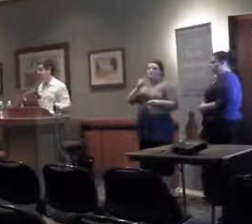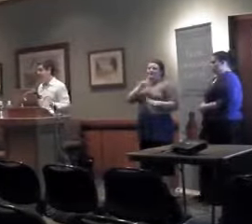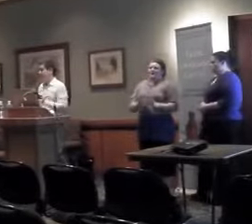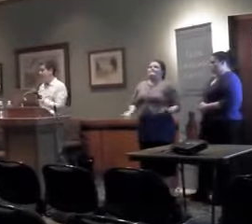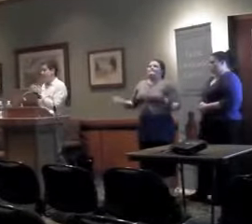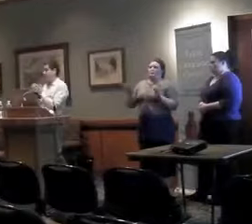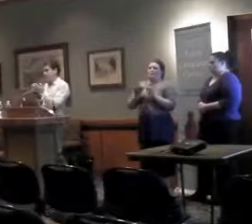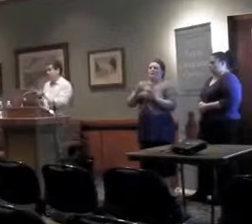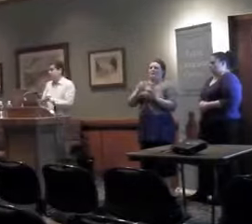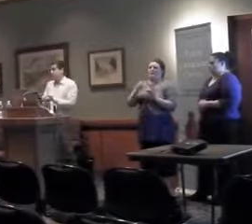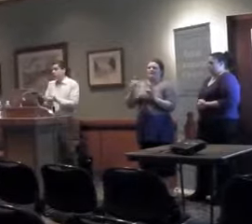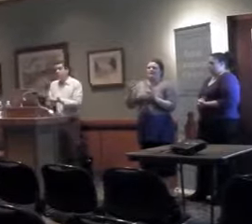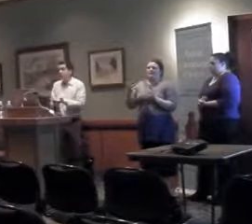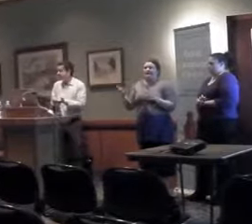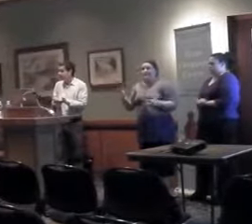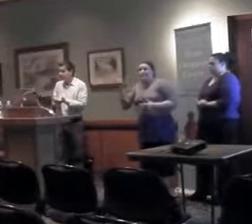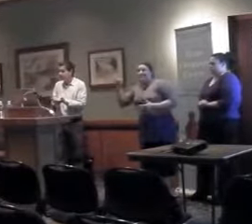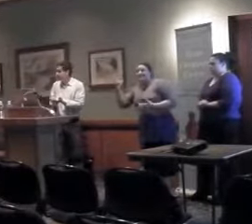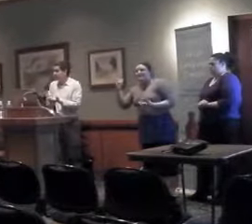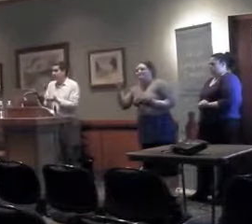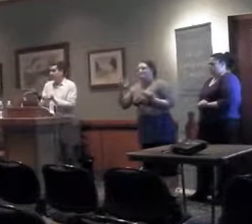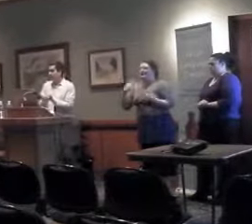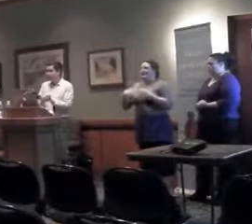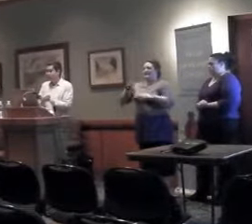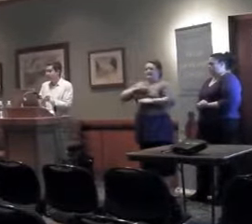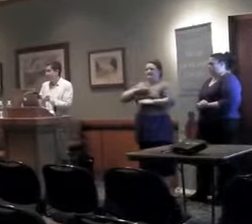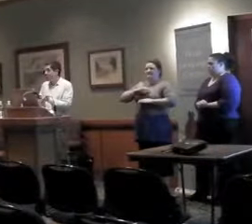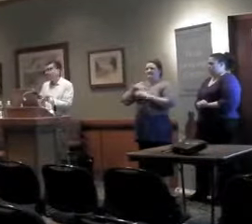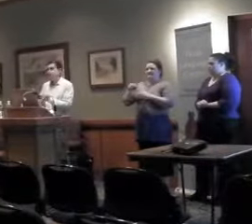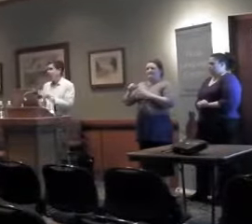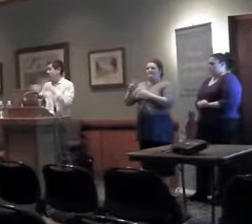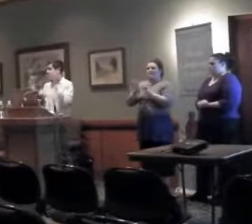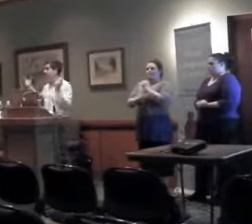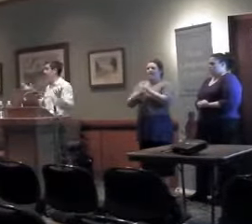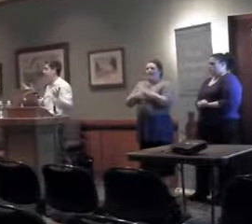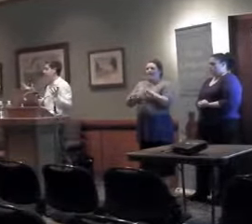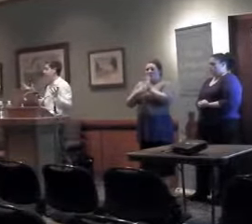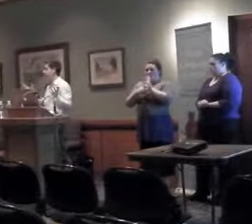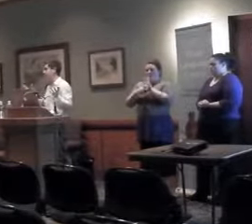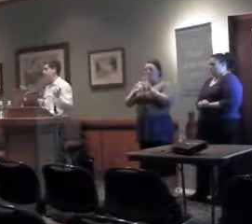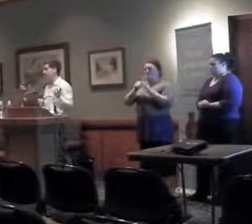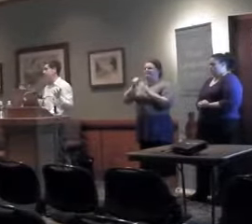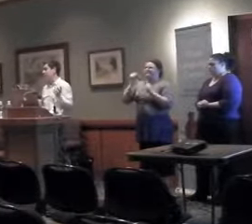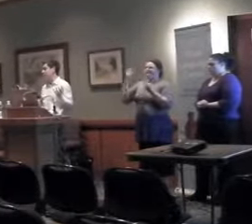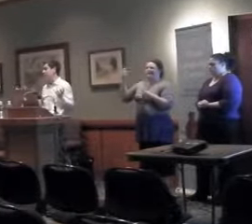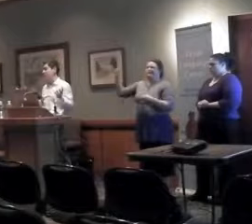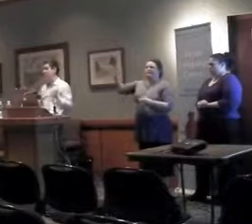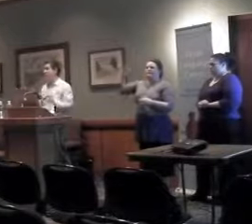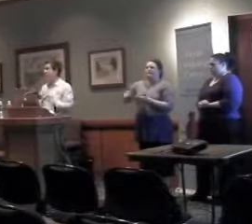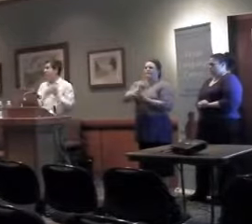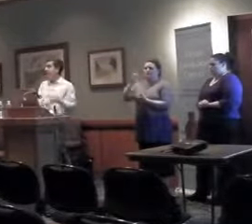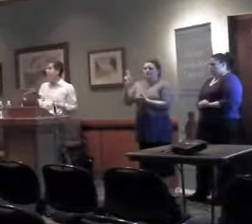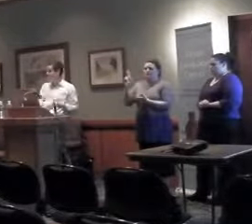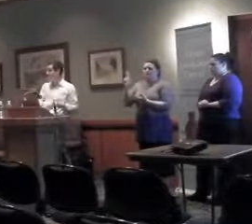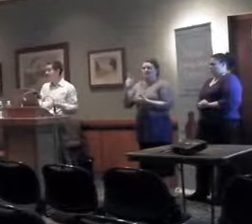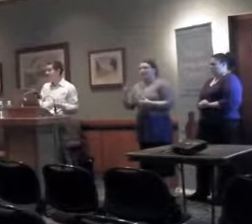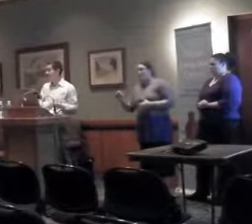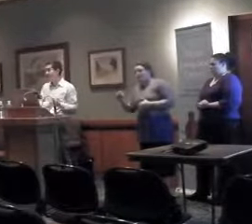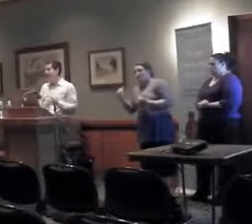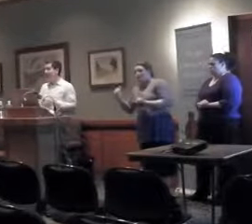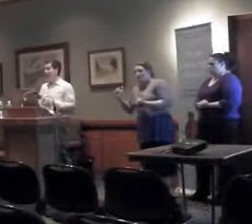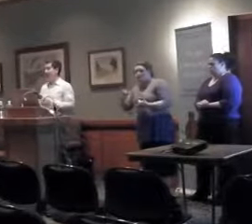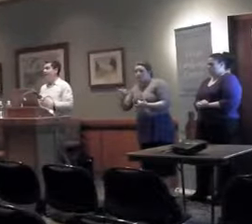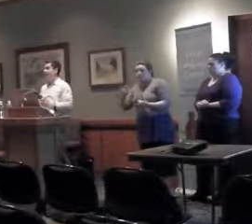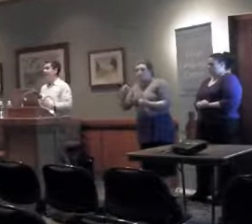Okay? And here at UT, it satisfies the foreign language requirement. It does so at lots of universities. It does so in high schools